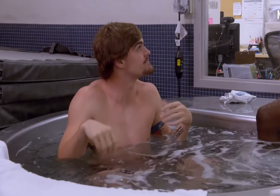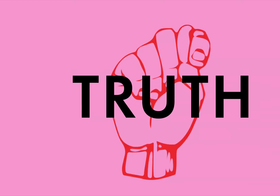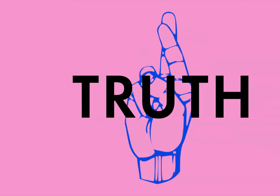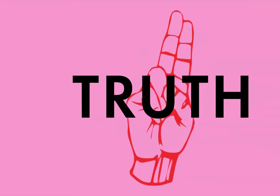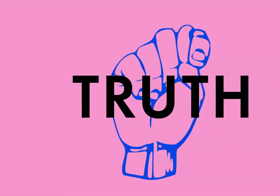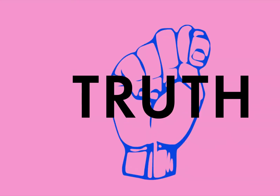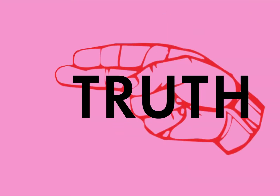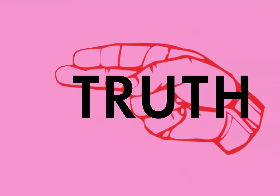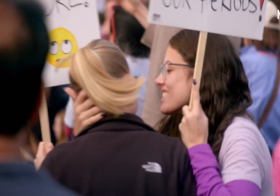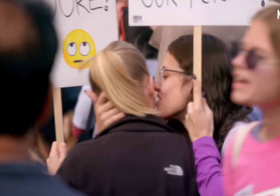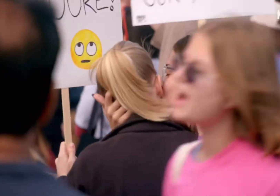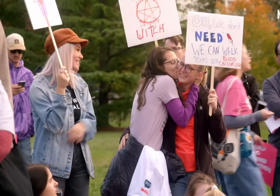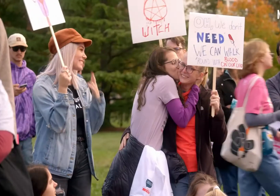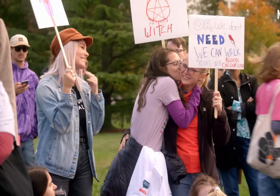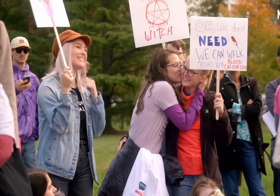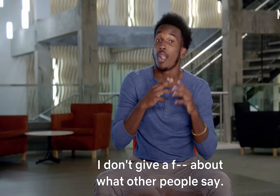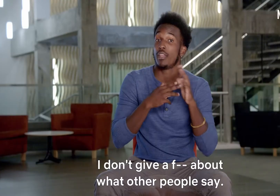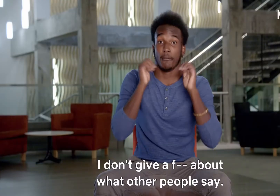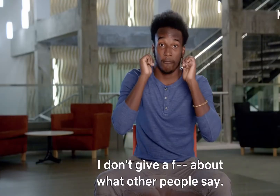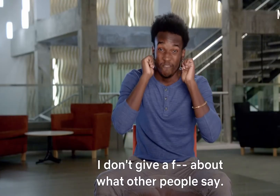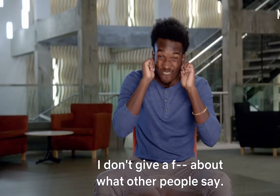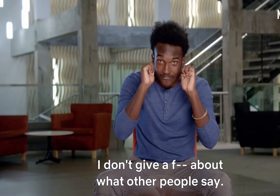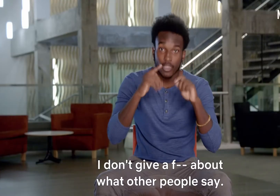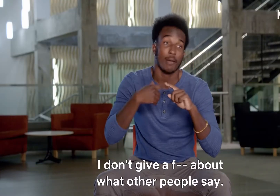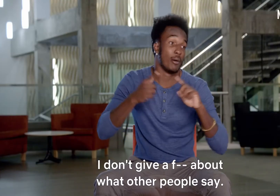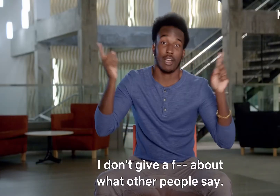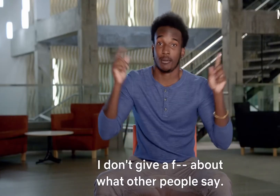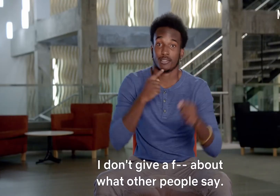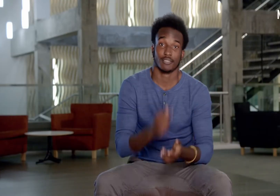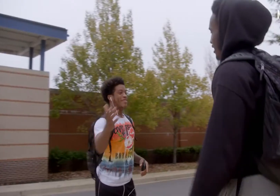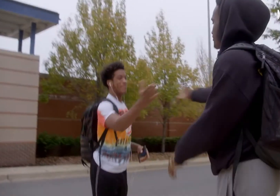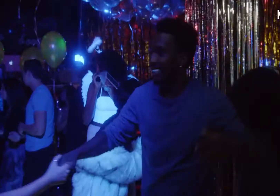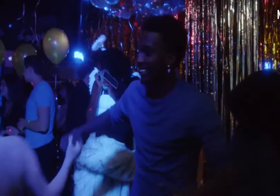I don't give a about what other people say.